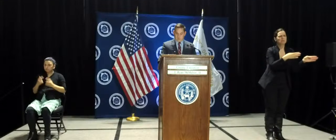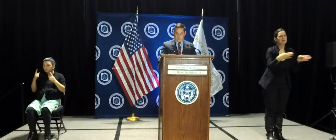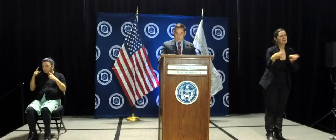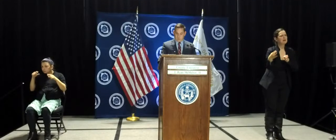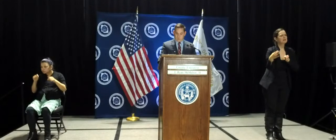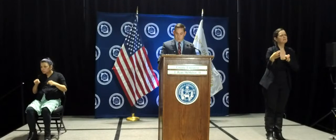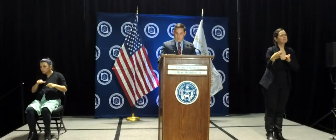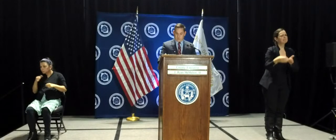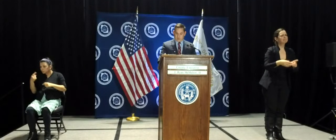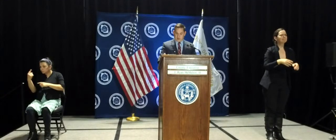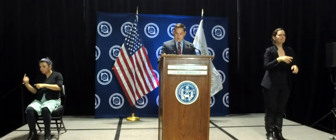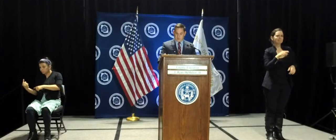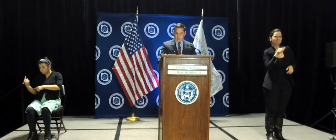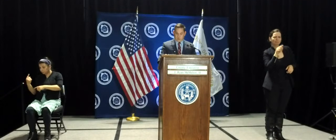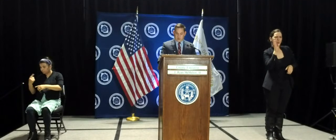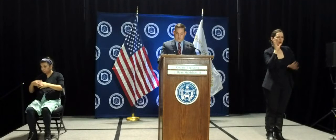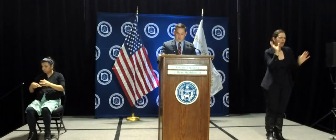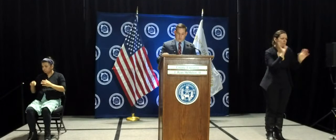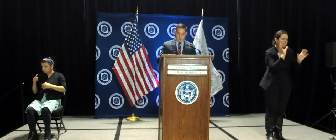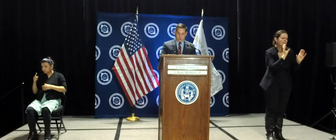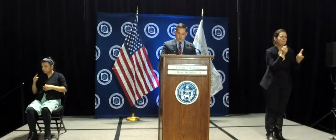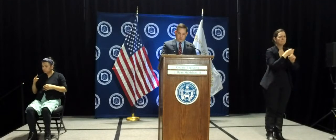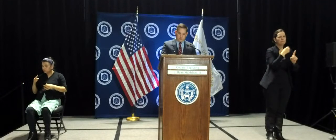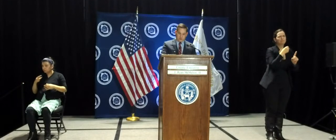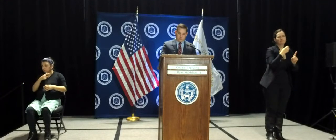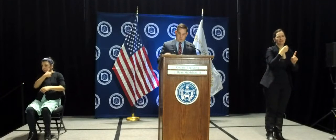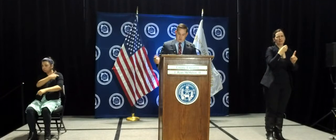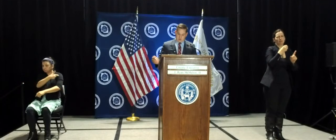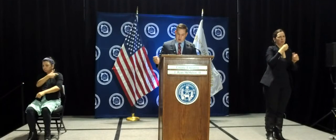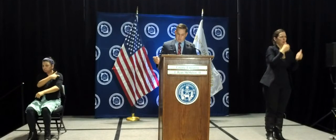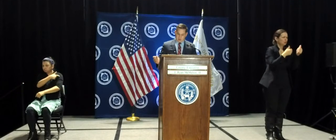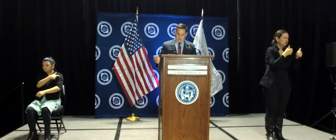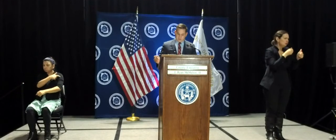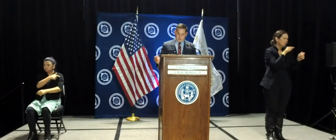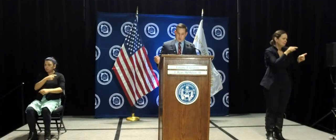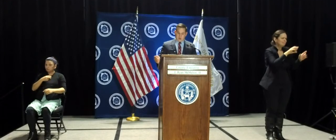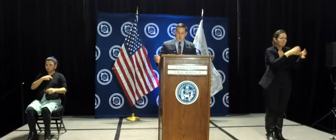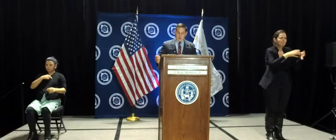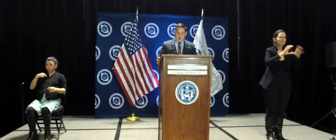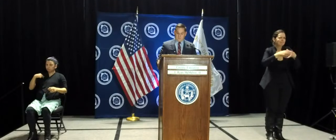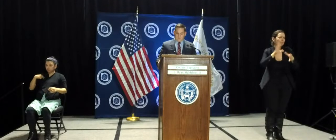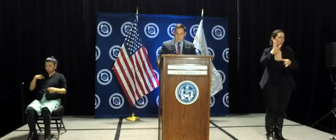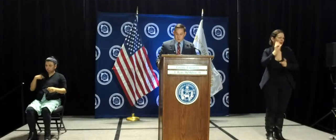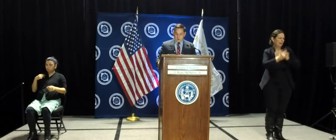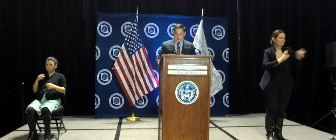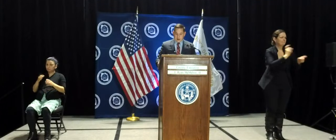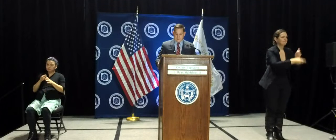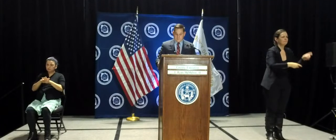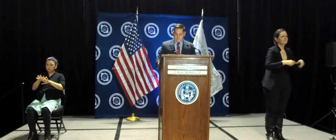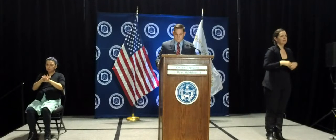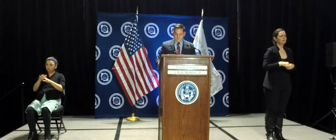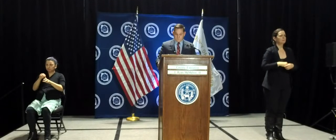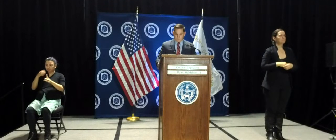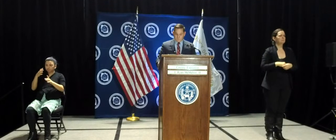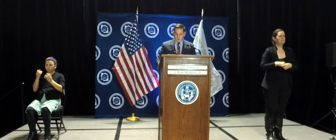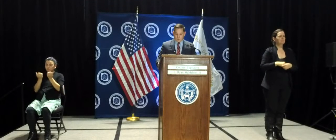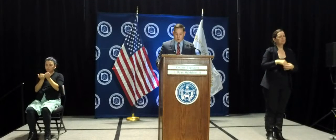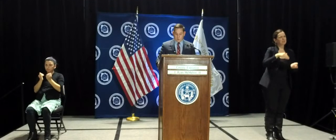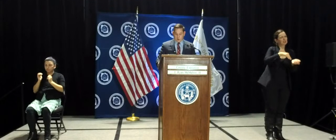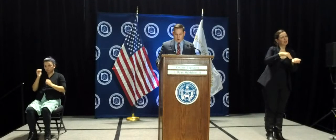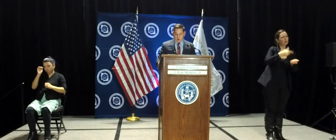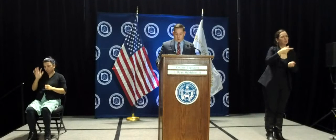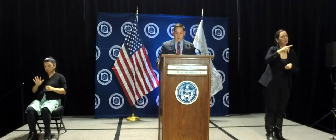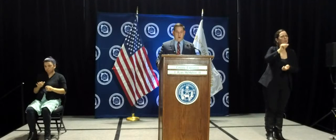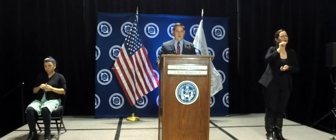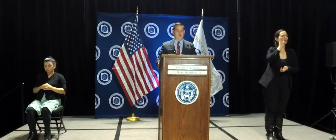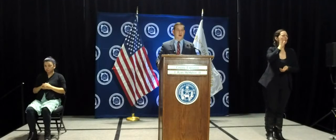and we'll go through that a little bit more, and I know Dr. Gupta can touch on what I miss. Looking at where